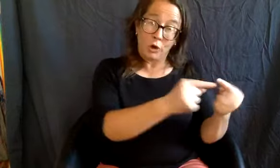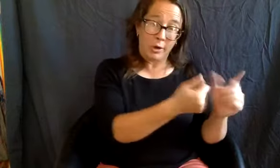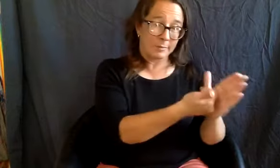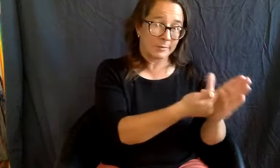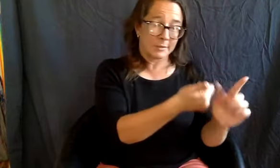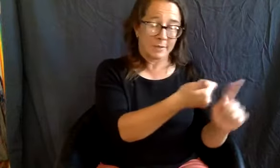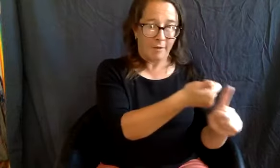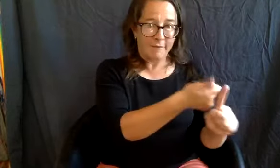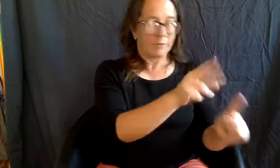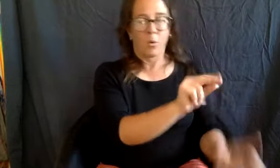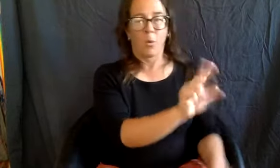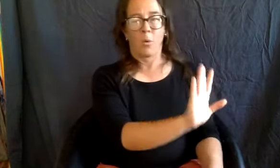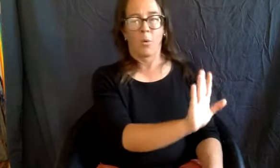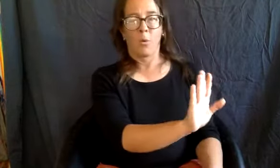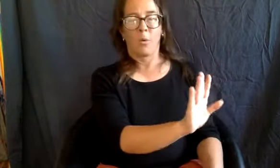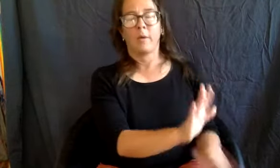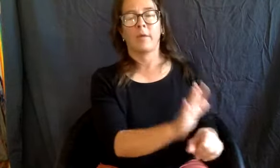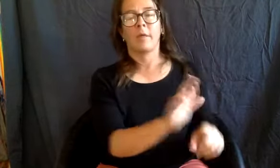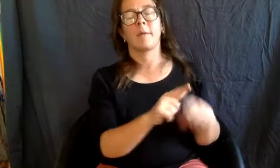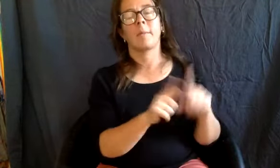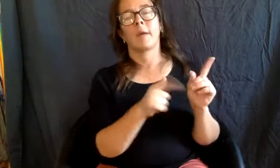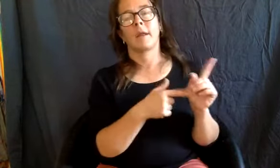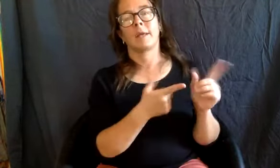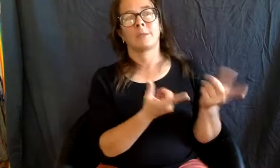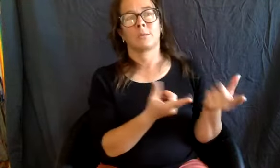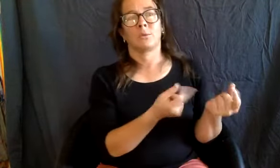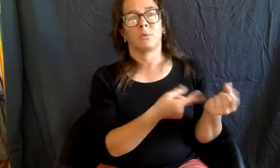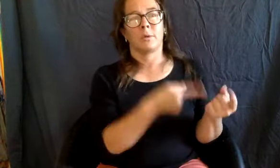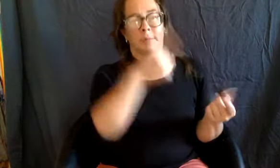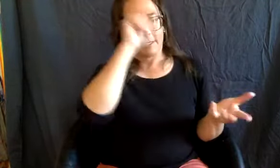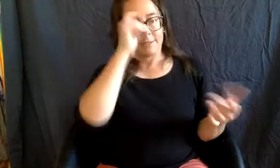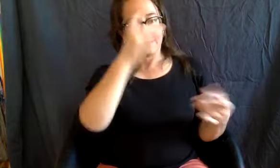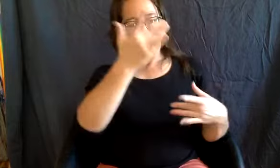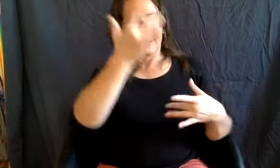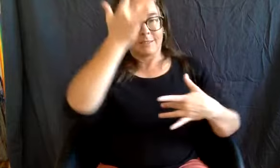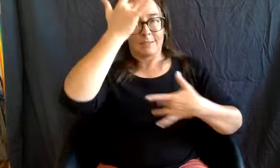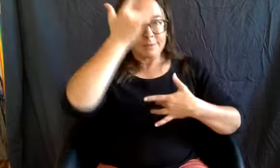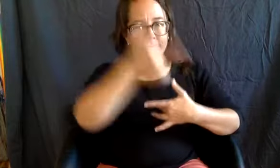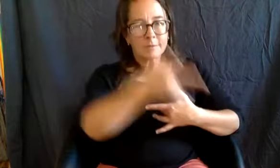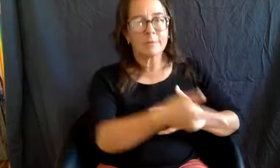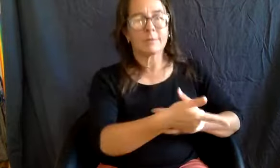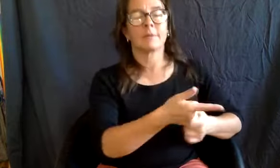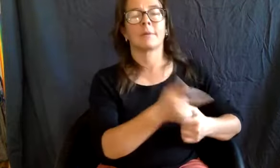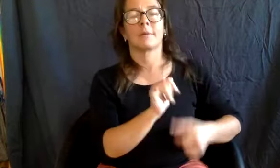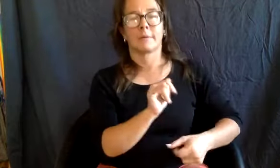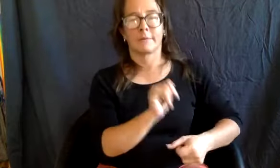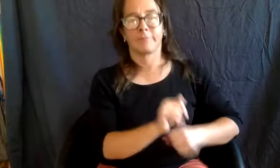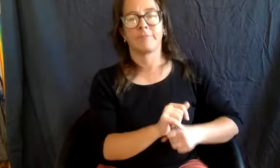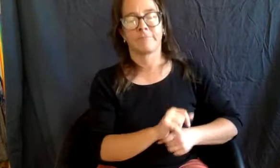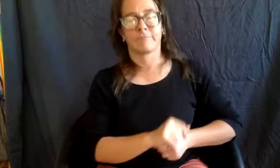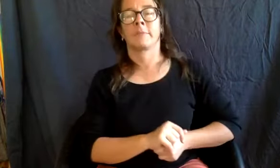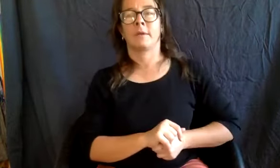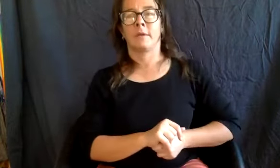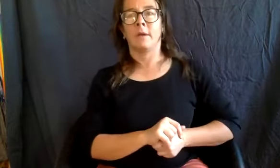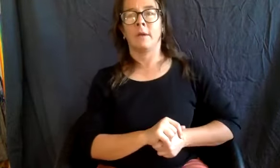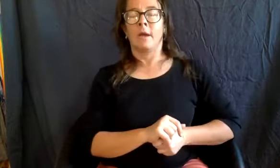because obviously, how can you see your dad? How can? Because he's suffering from a disease